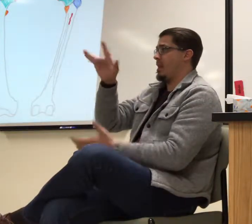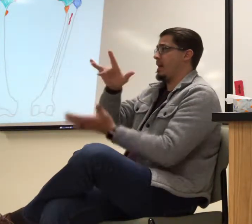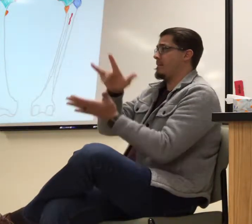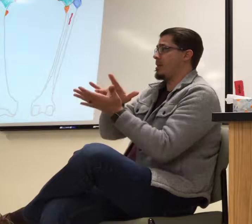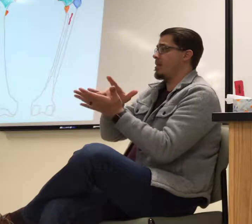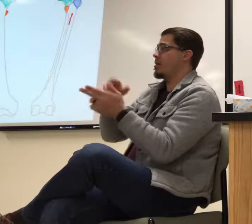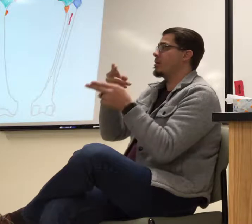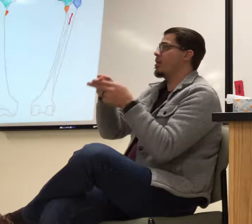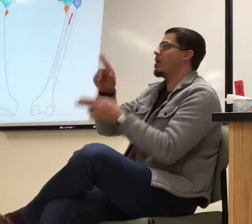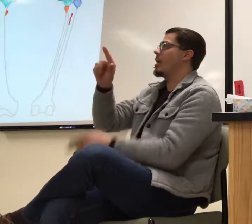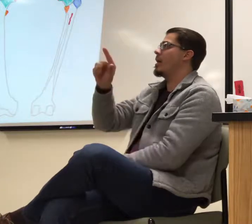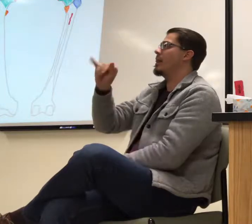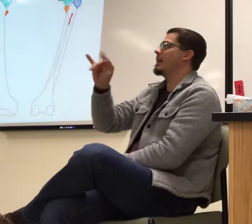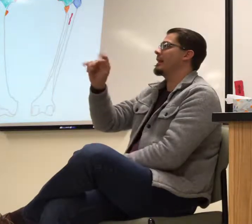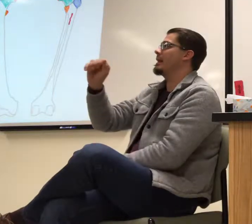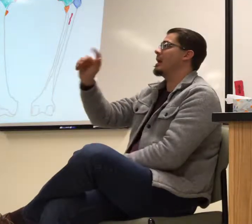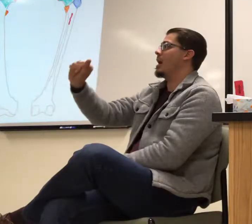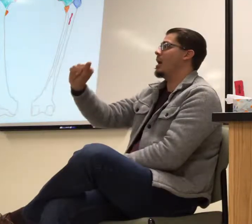called linea aspera.